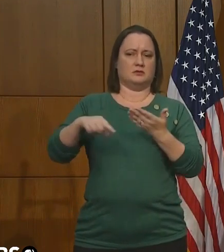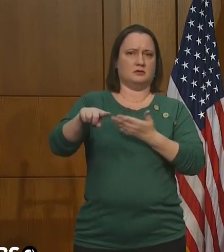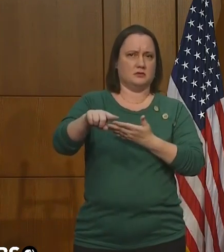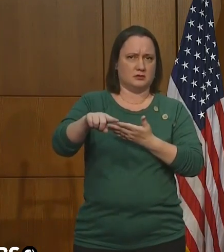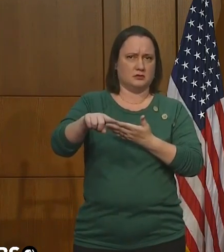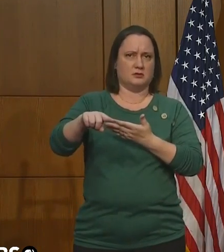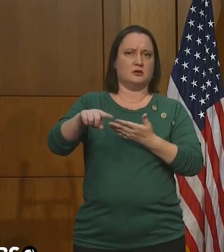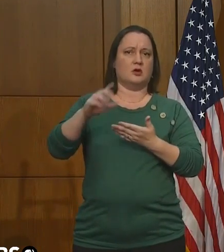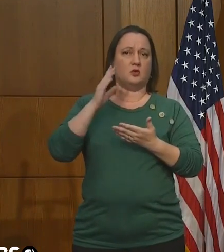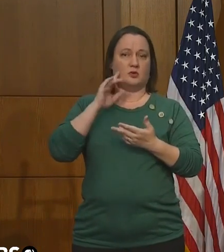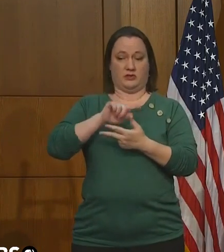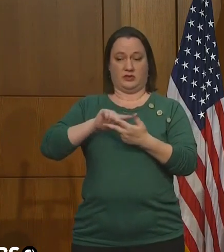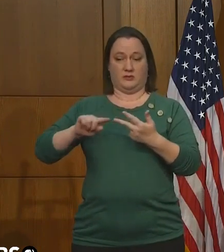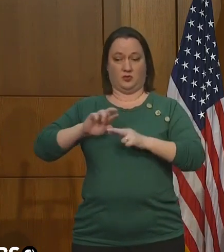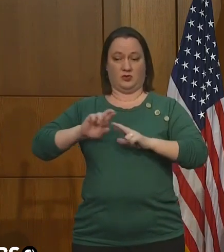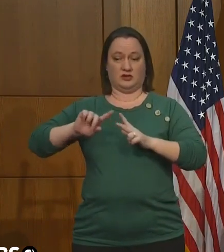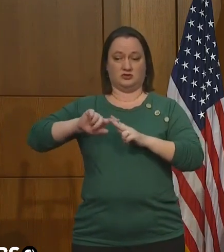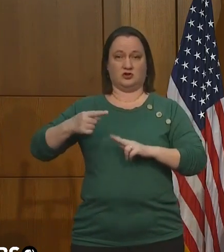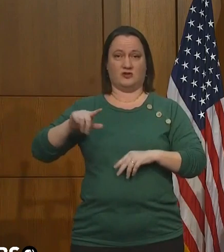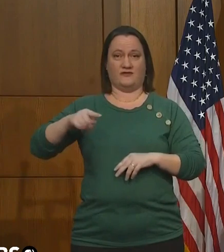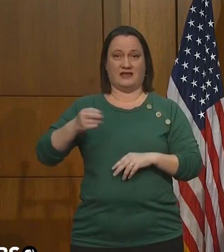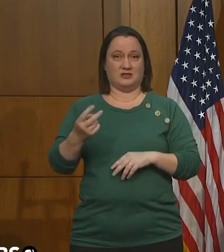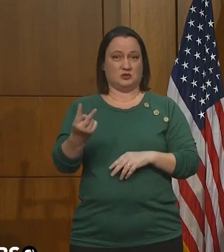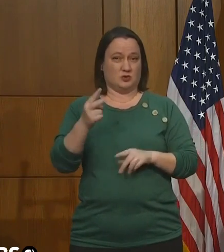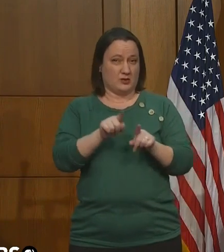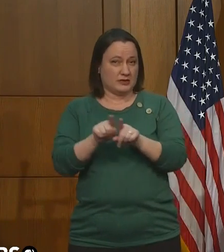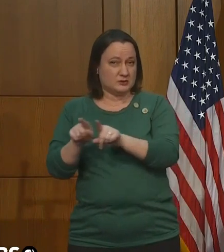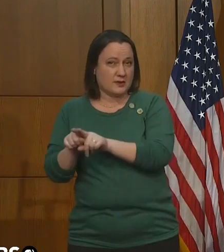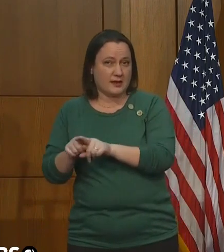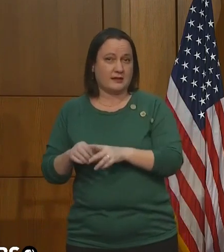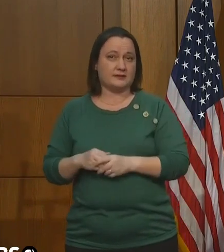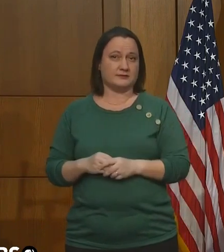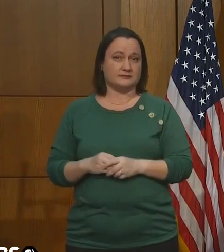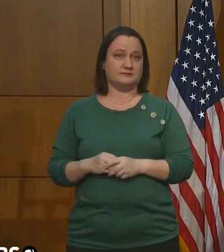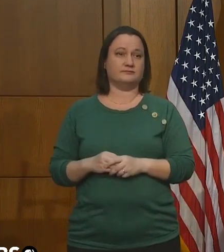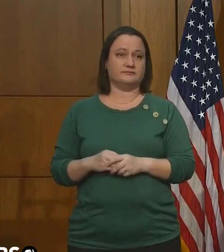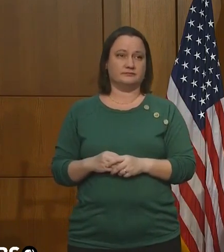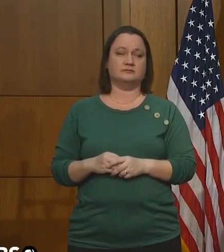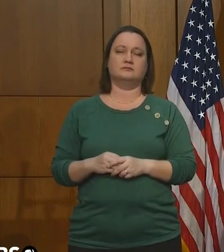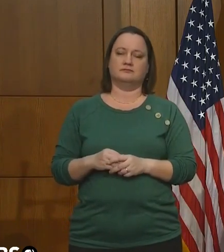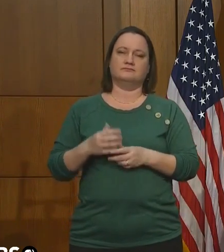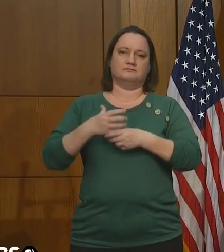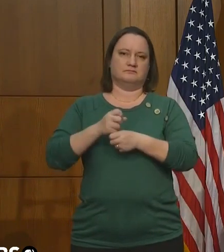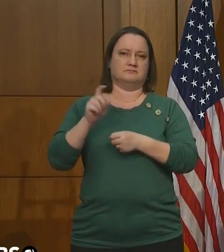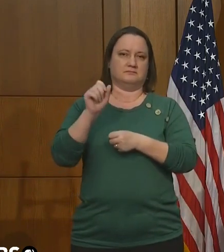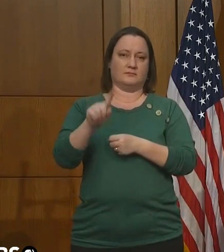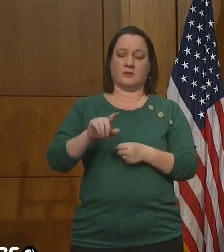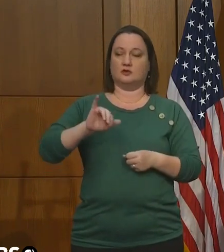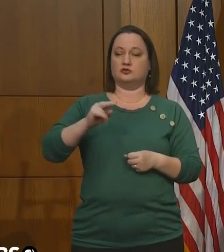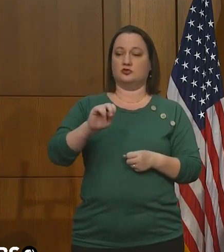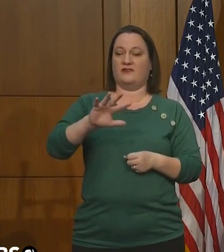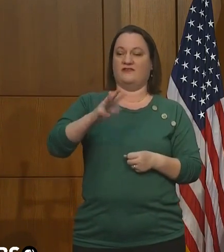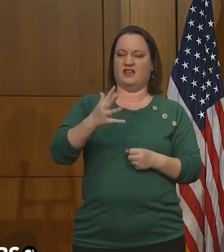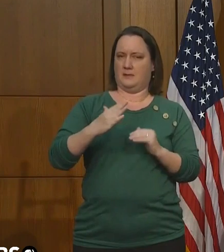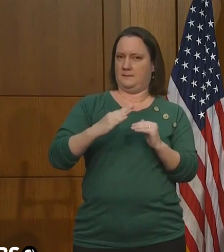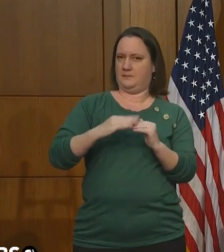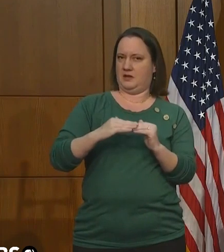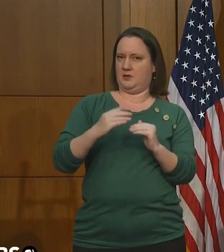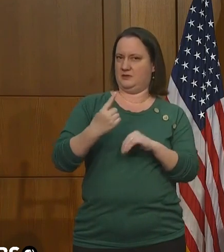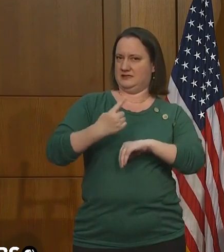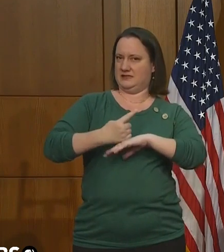was if the earliest date to move into phase two for Virginia is June the 5th, which is a week from